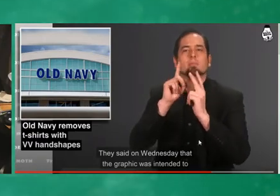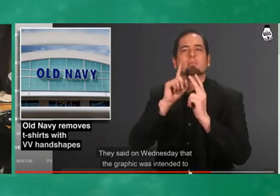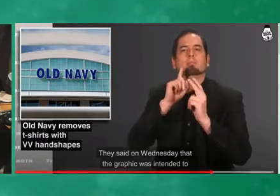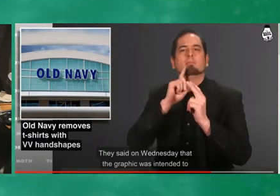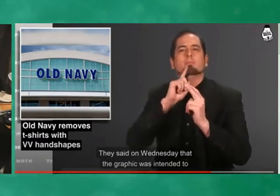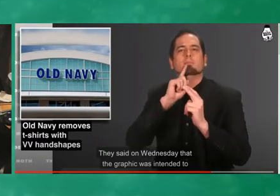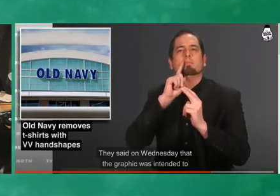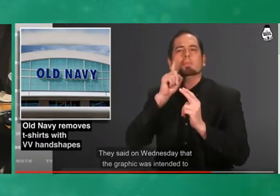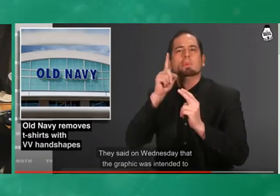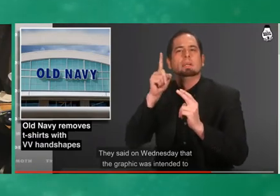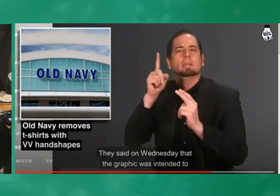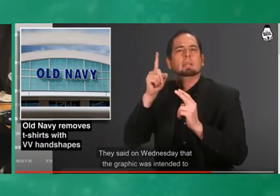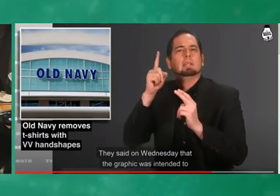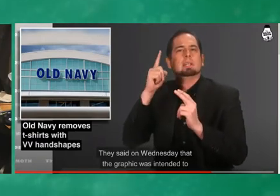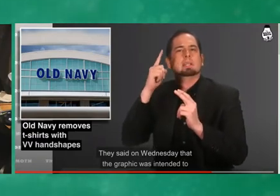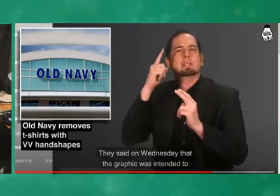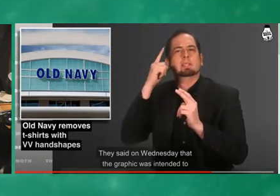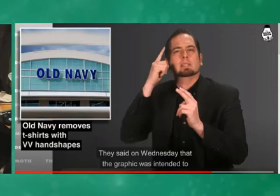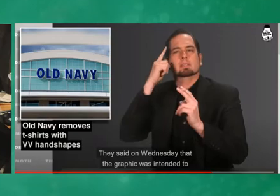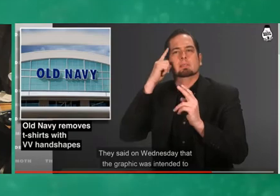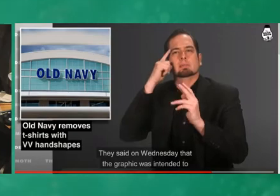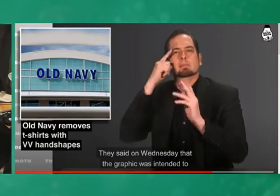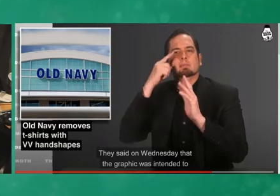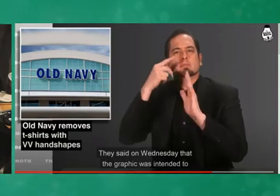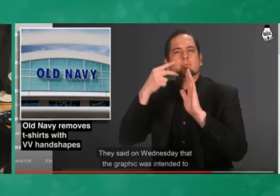of those two hands being put together,